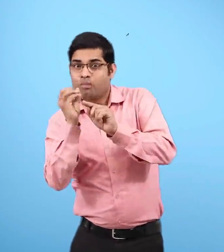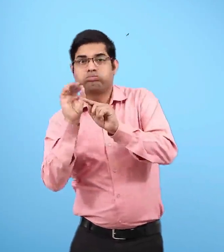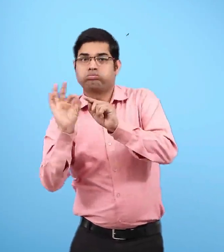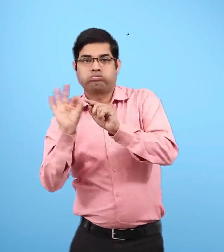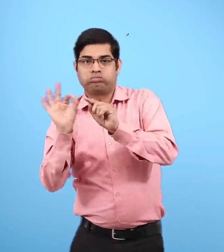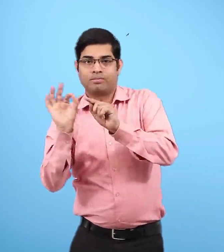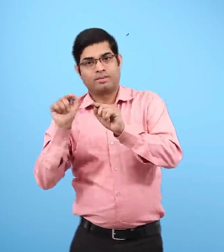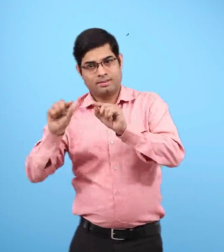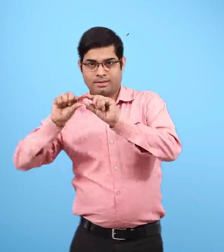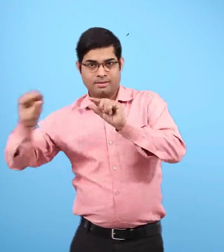picture.